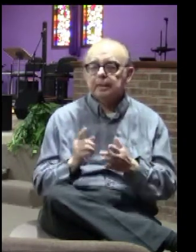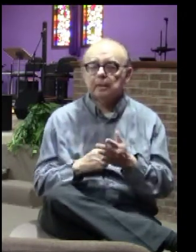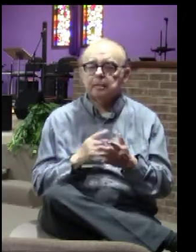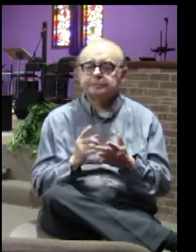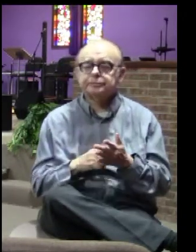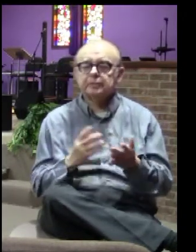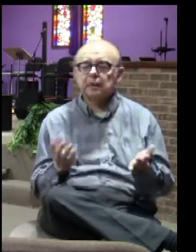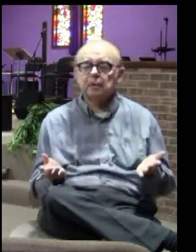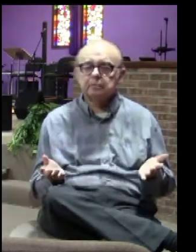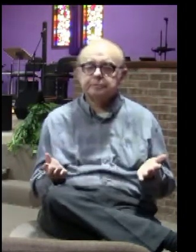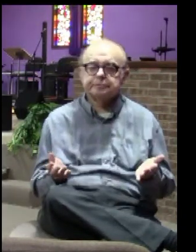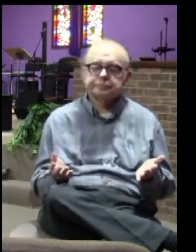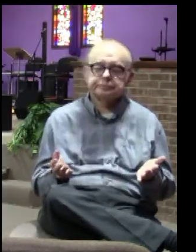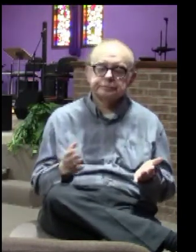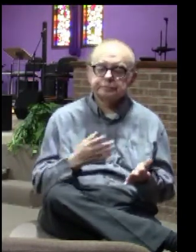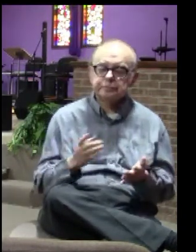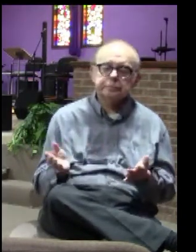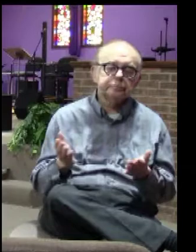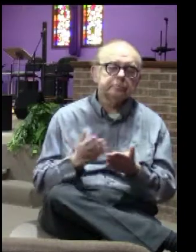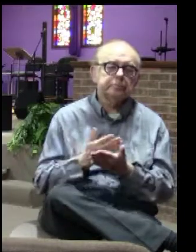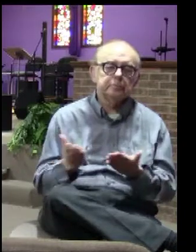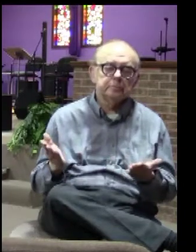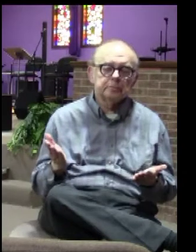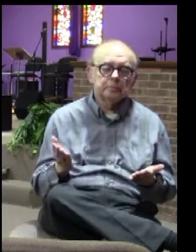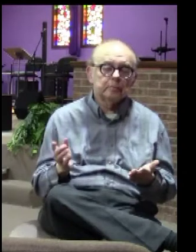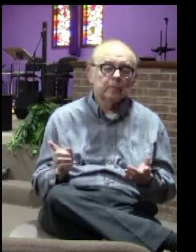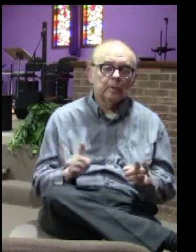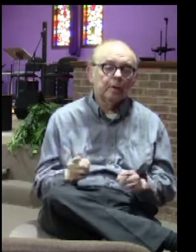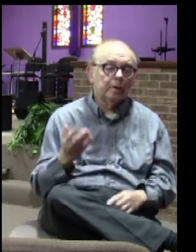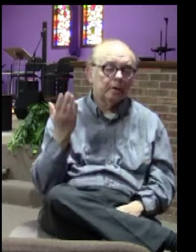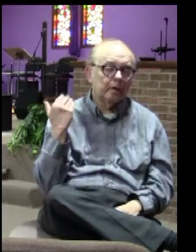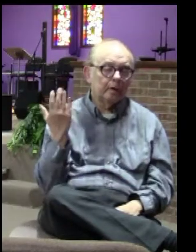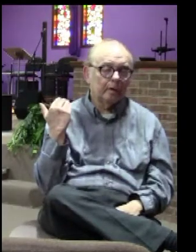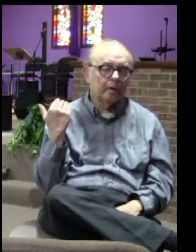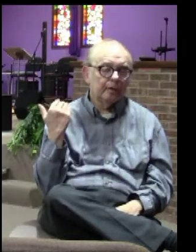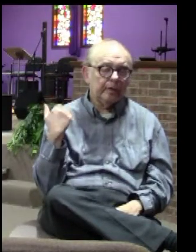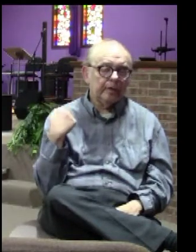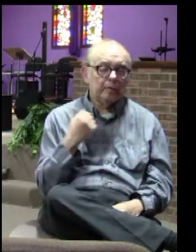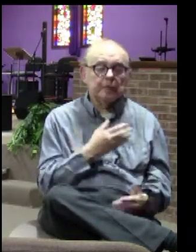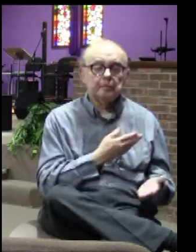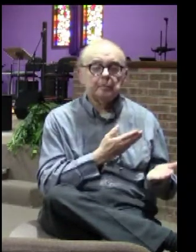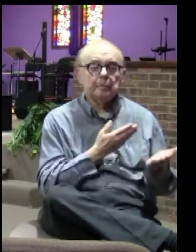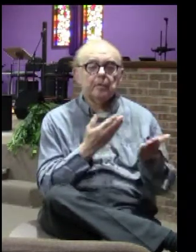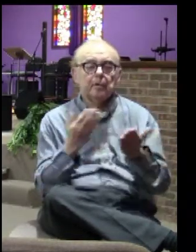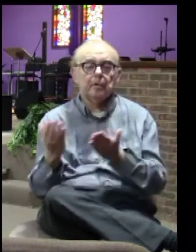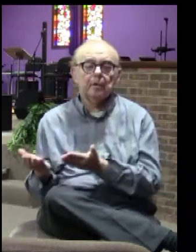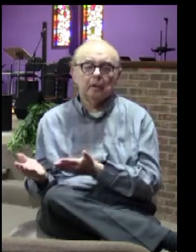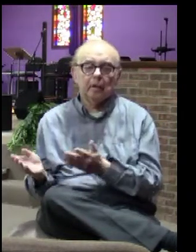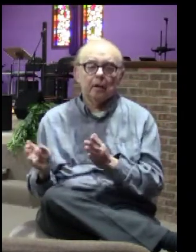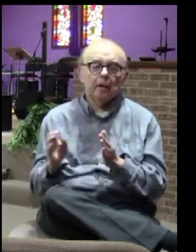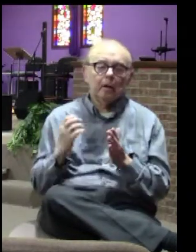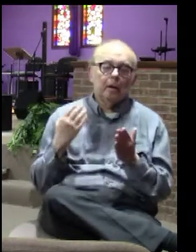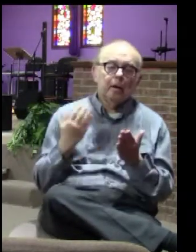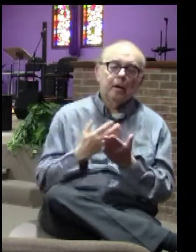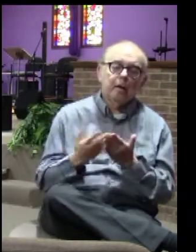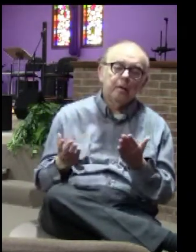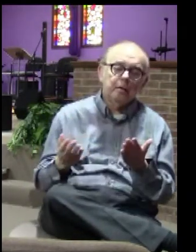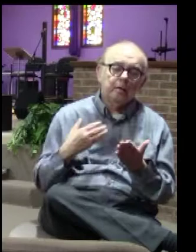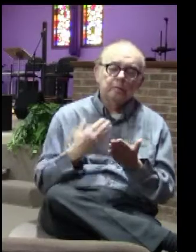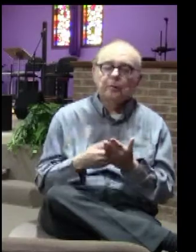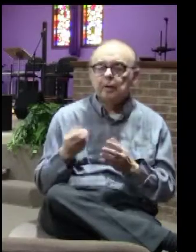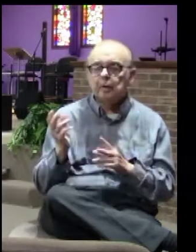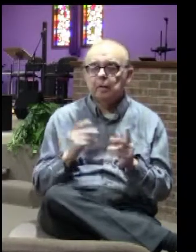sometimes there are things in our past that we carry, things like approval of other